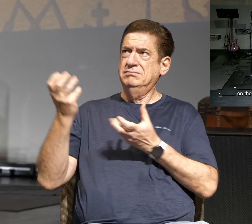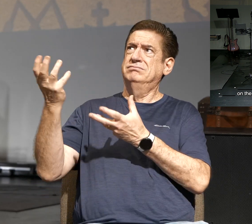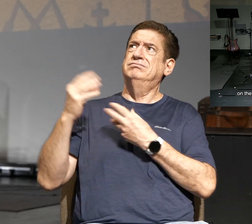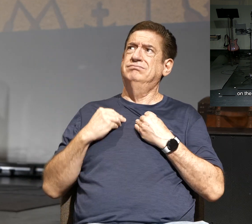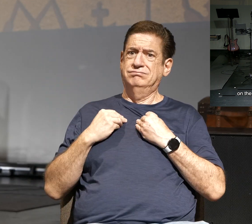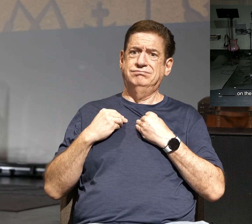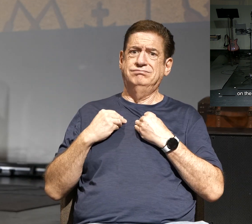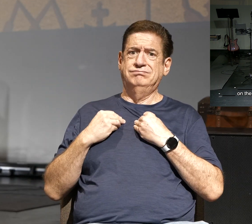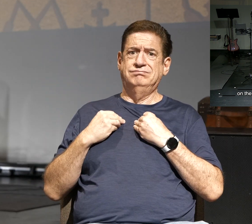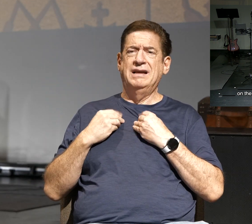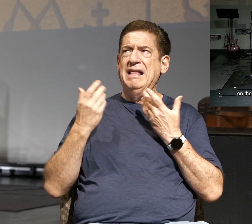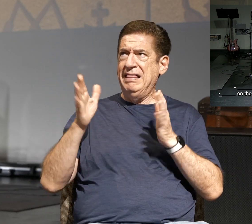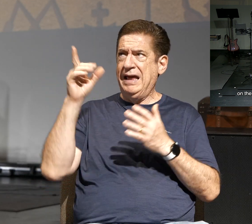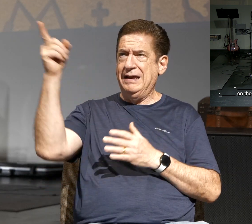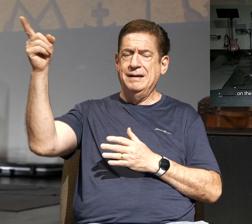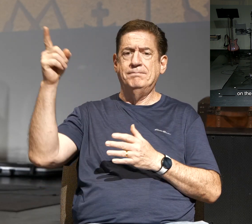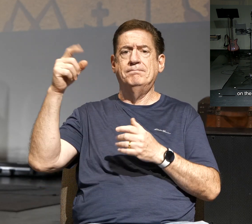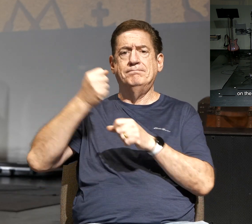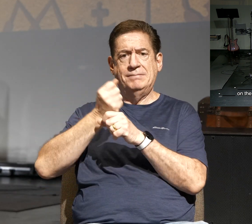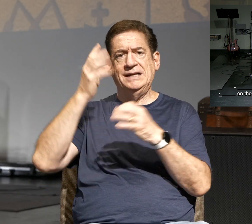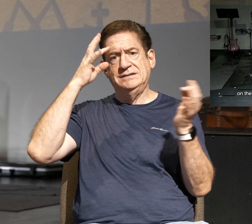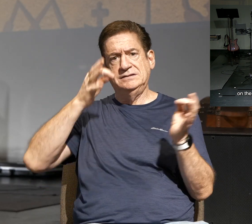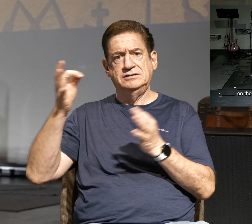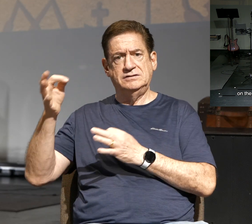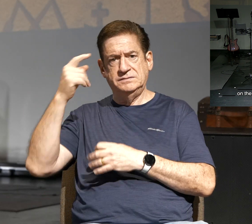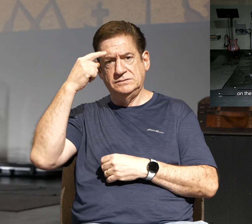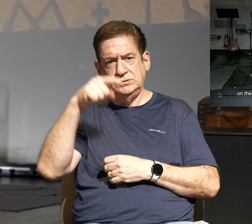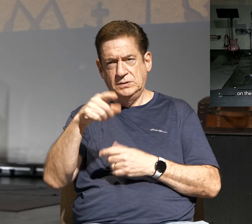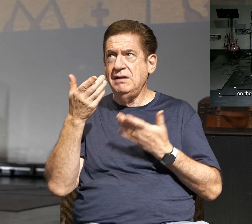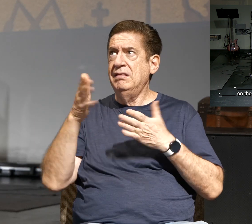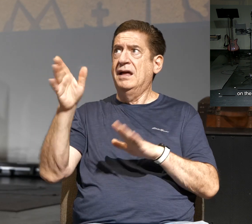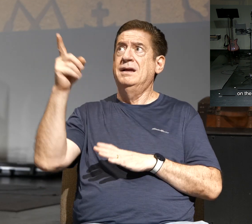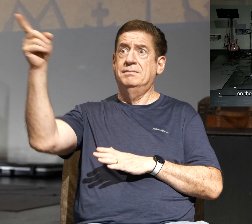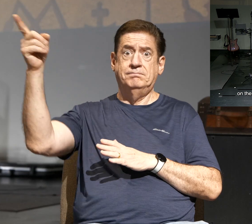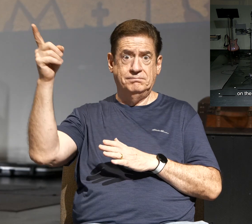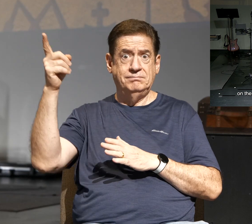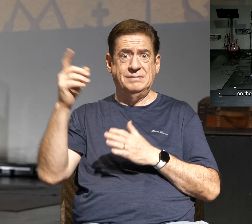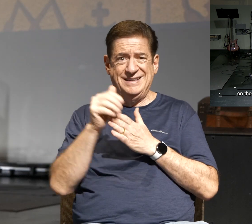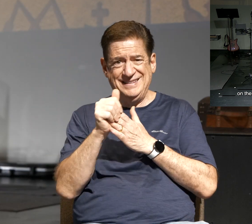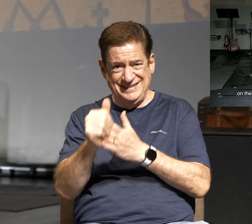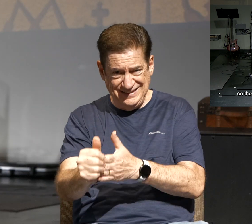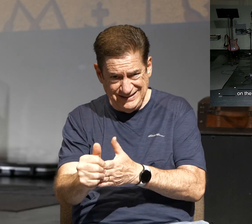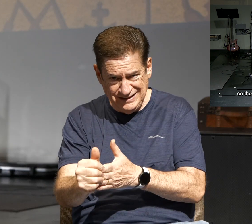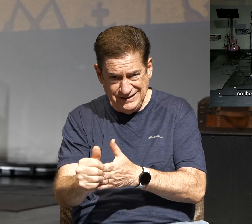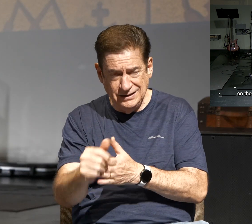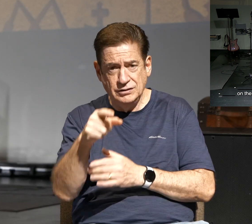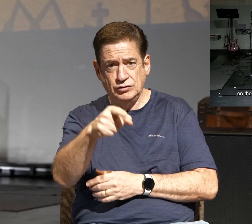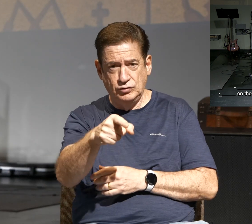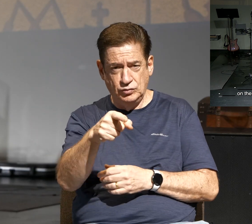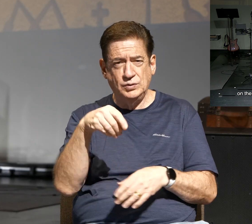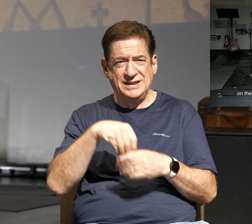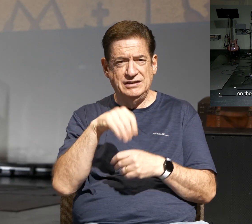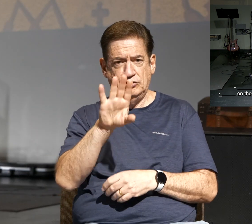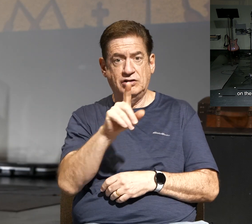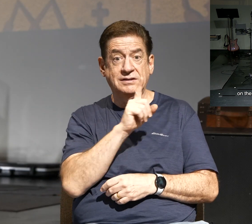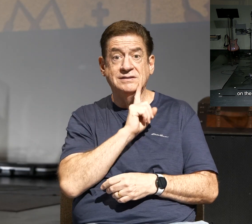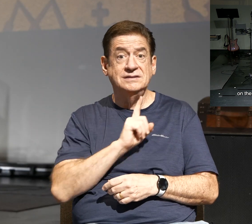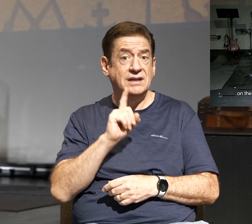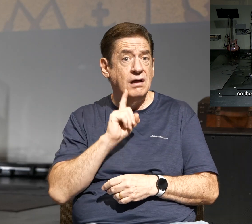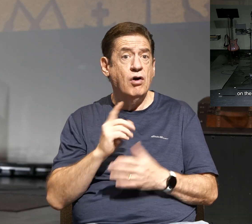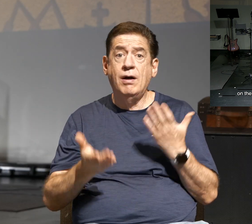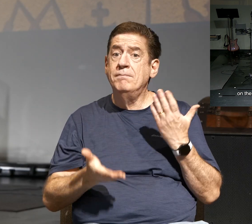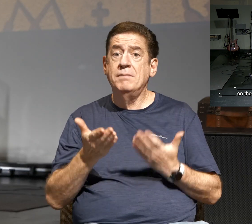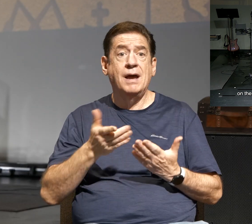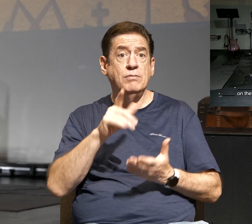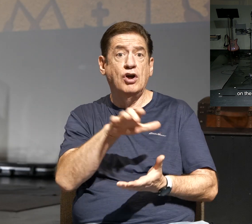Let him call the shots for you. Let him lead the way. Make sure that God is leading you in your singleness or in